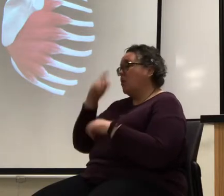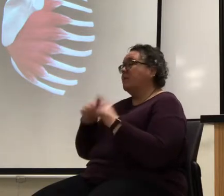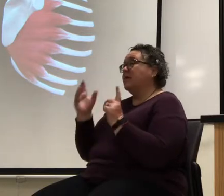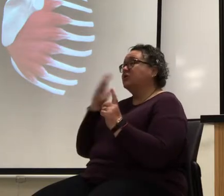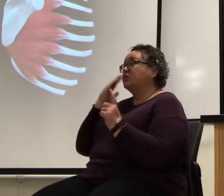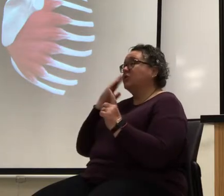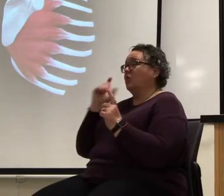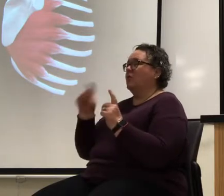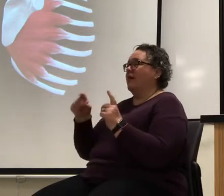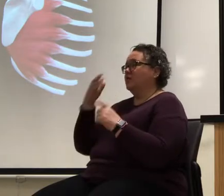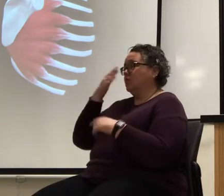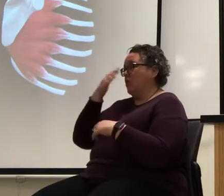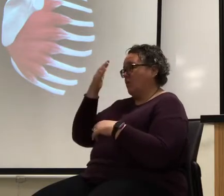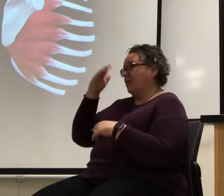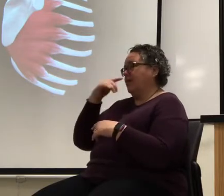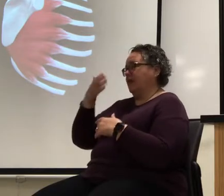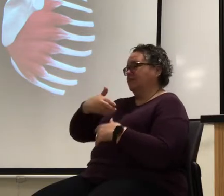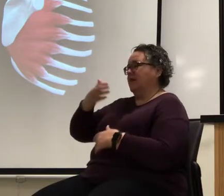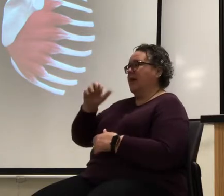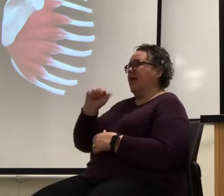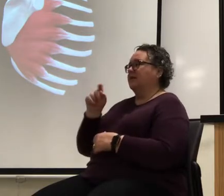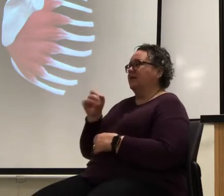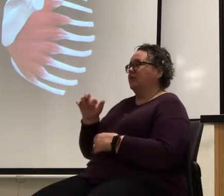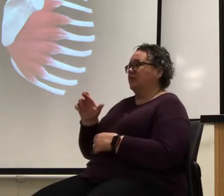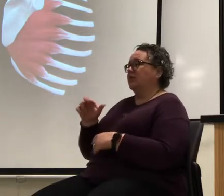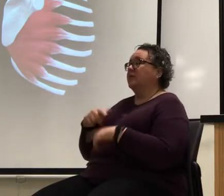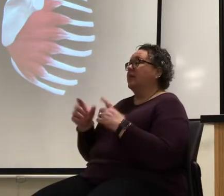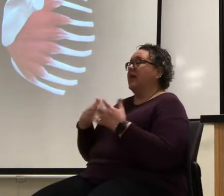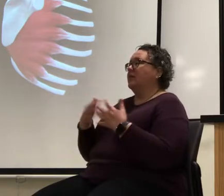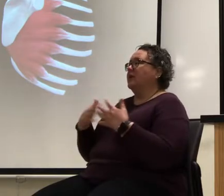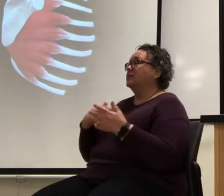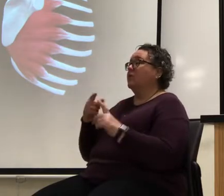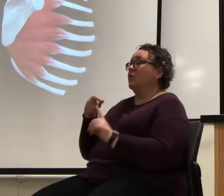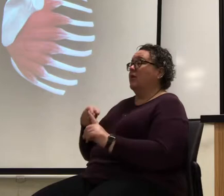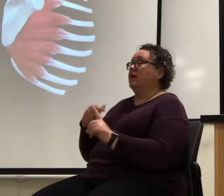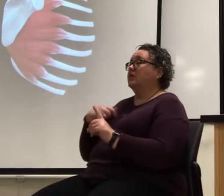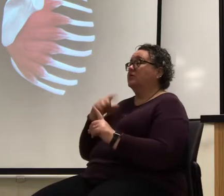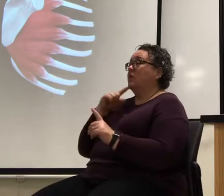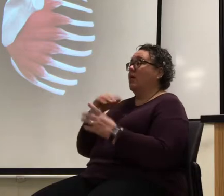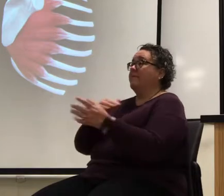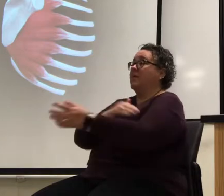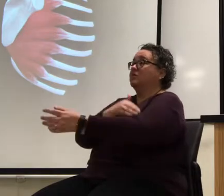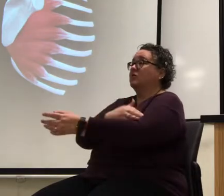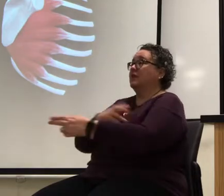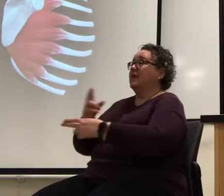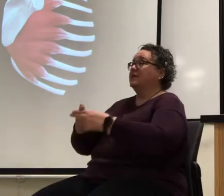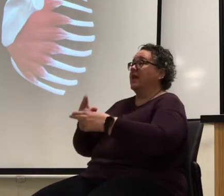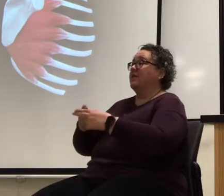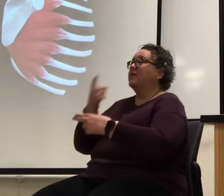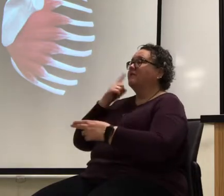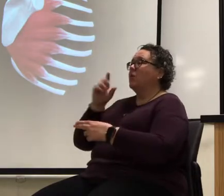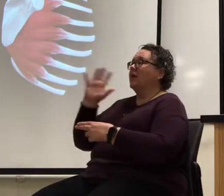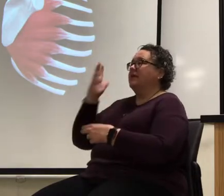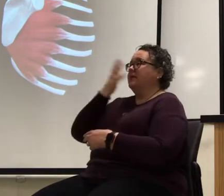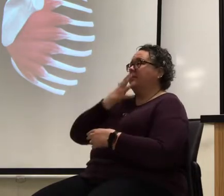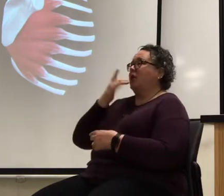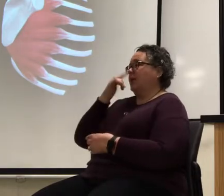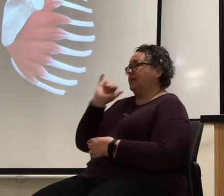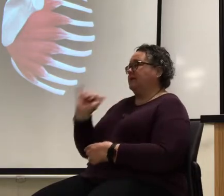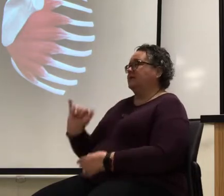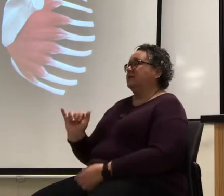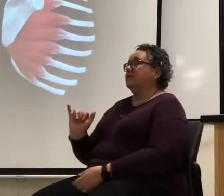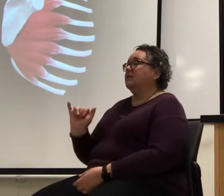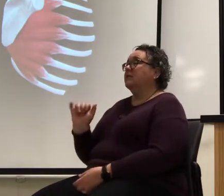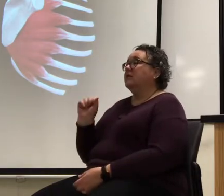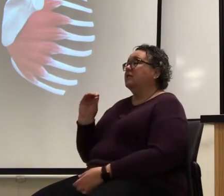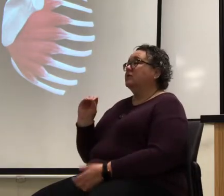that you have to know the anterior one. Okay. Well, anyways, so a muscle that's named for its appearance, basically. Now, as